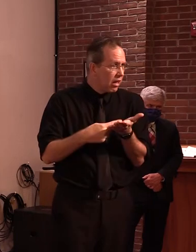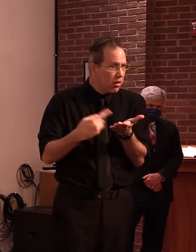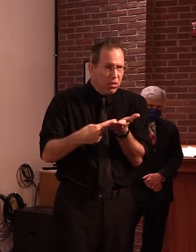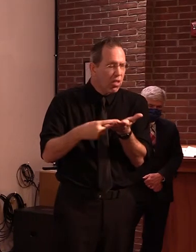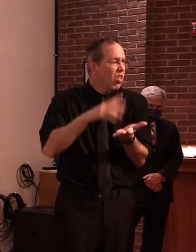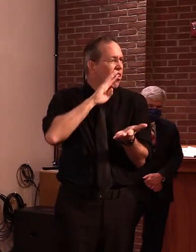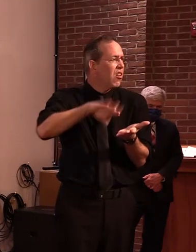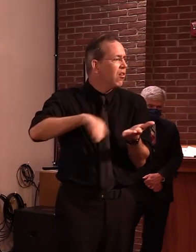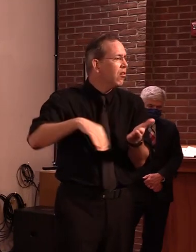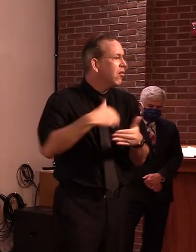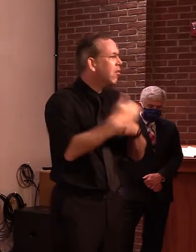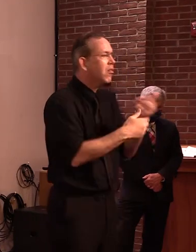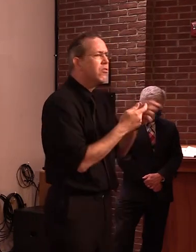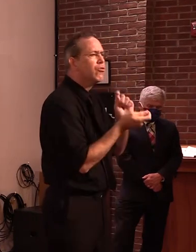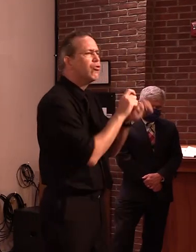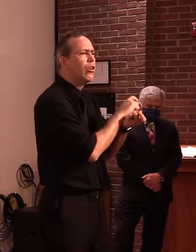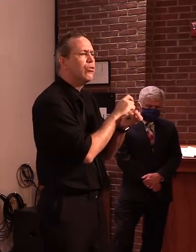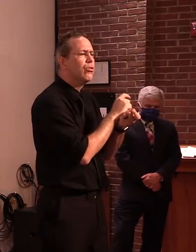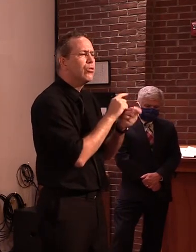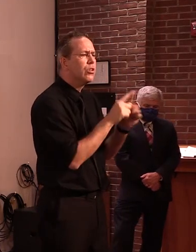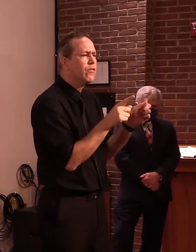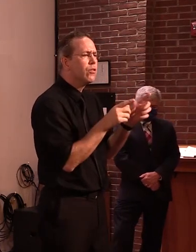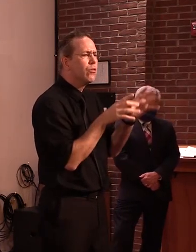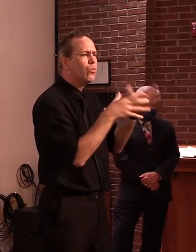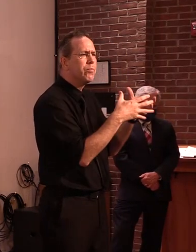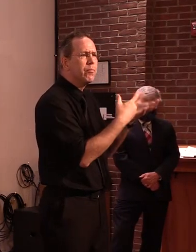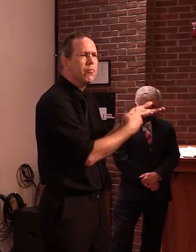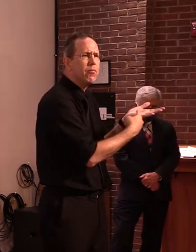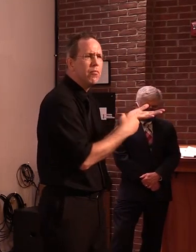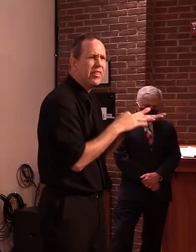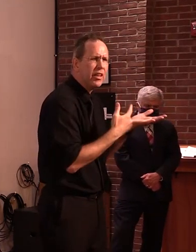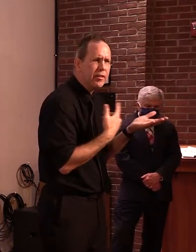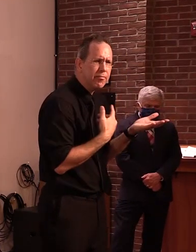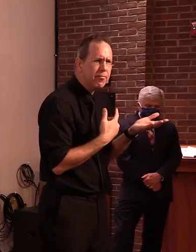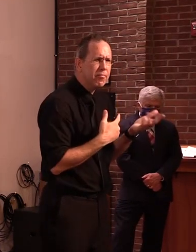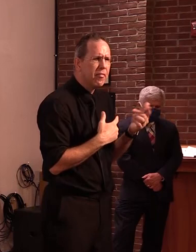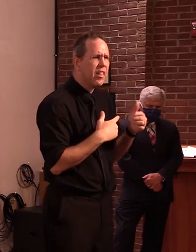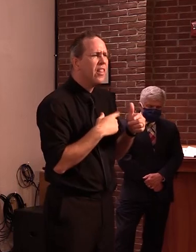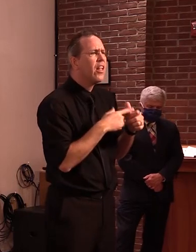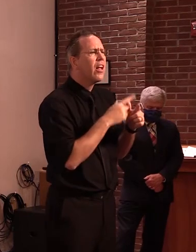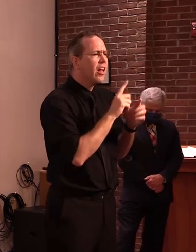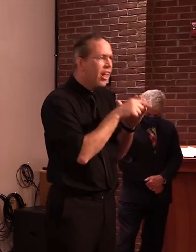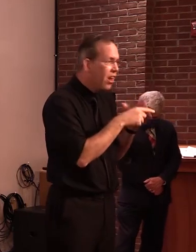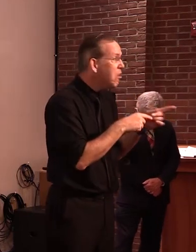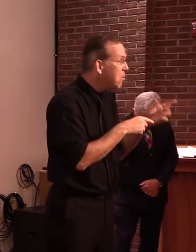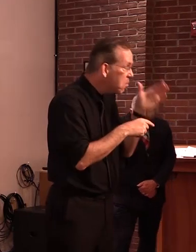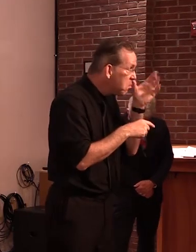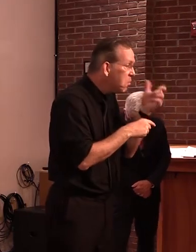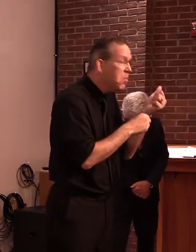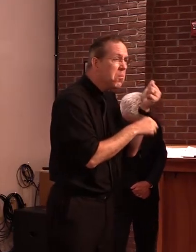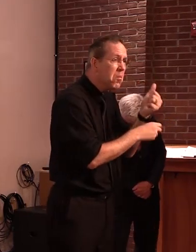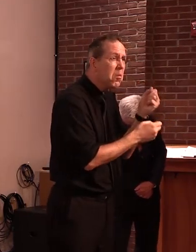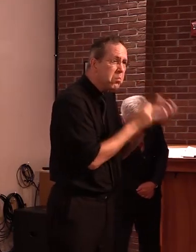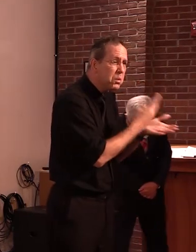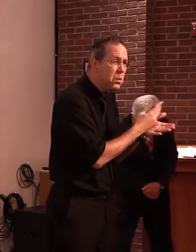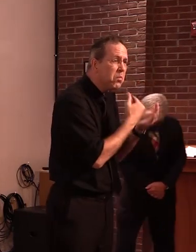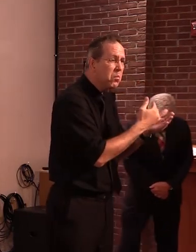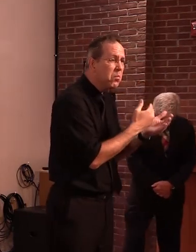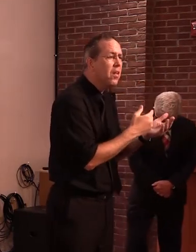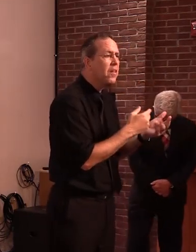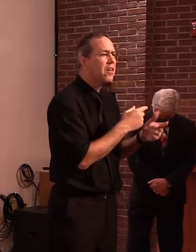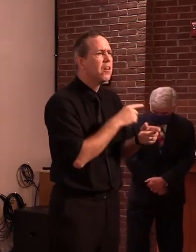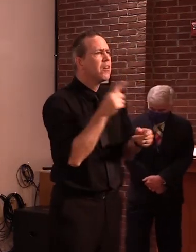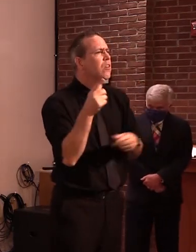it, and then at some point it apparently goes to Dr. Levine, who can veto it or rewrite the findings. At some point it may or may not get to